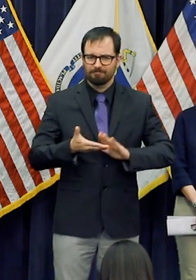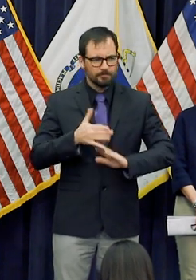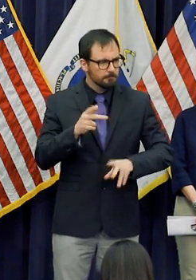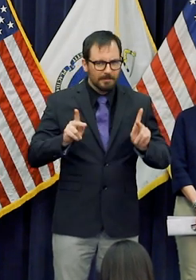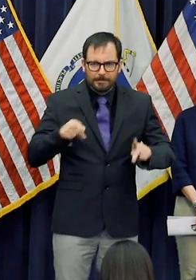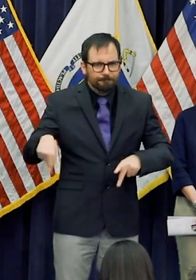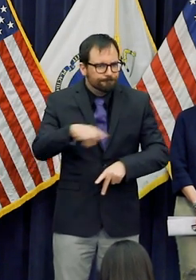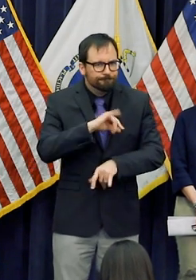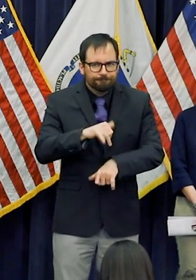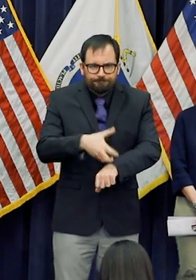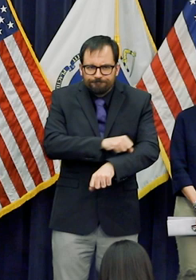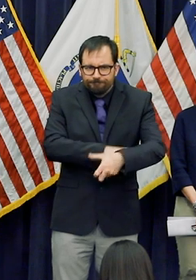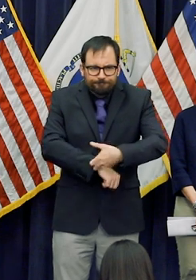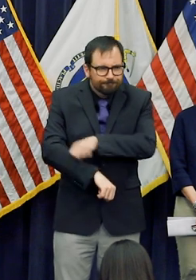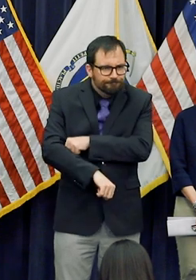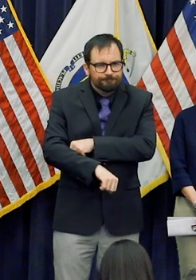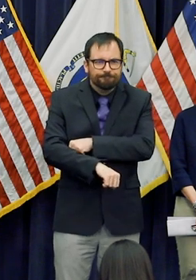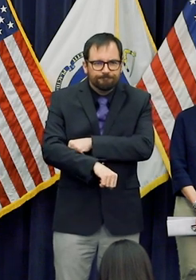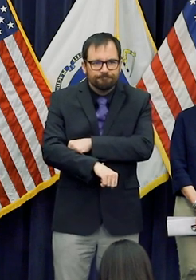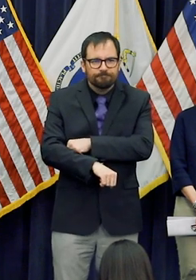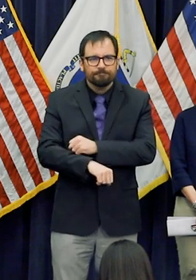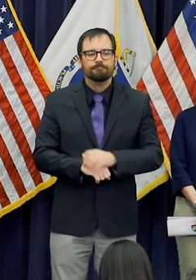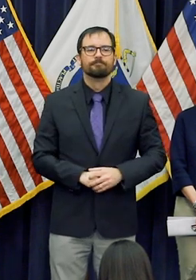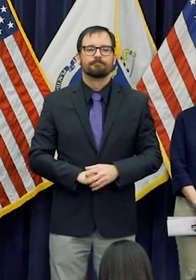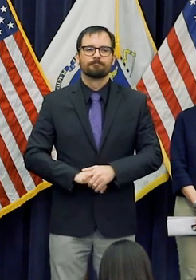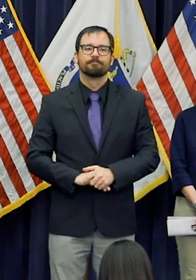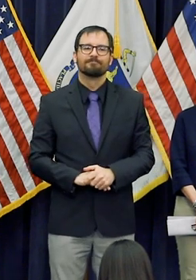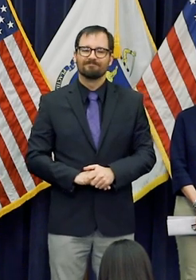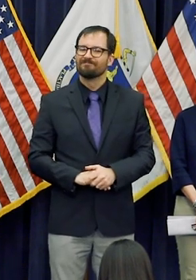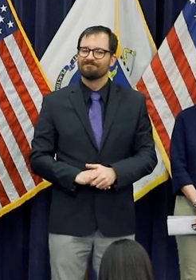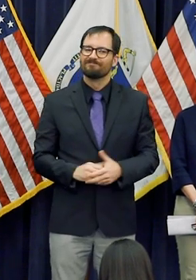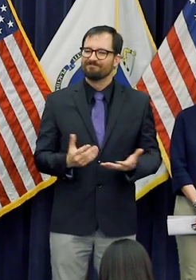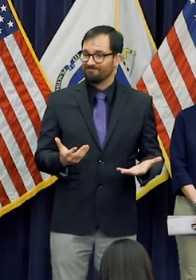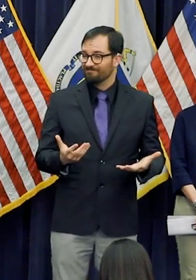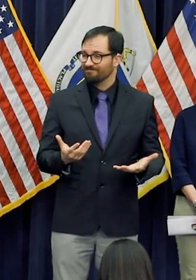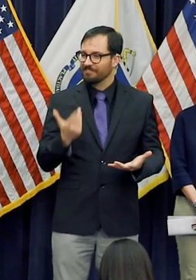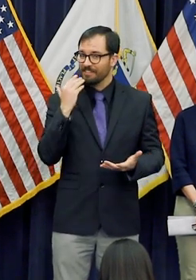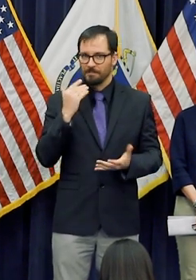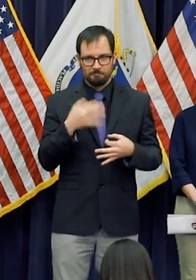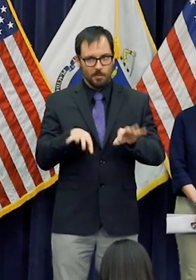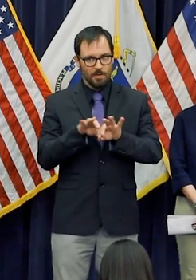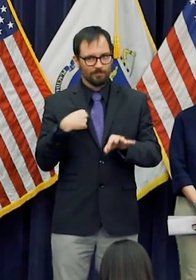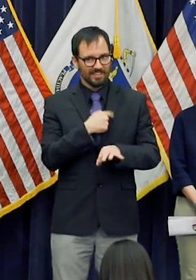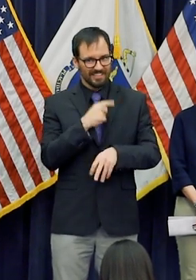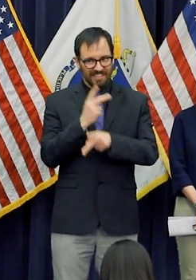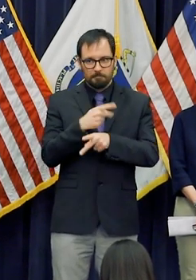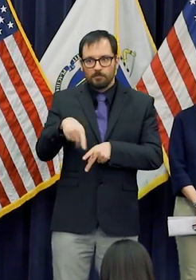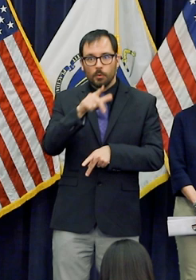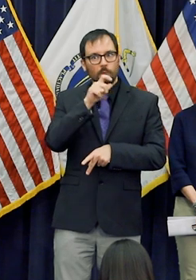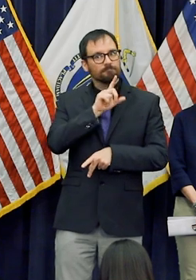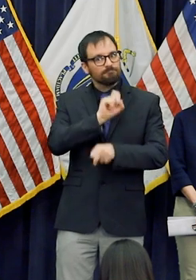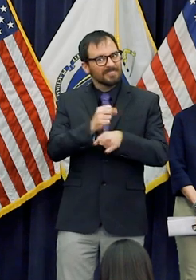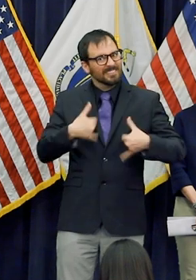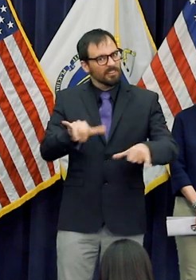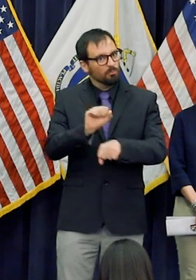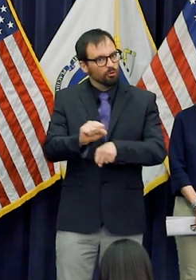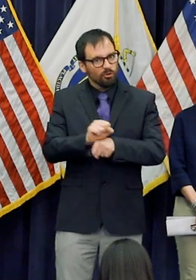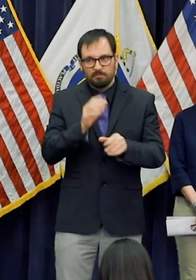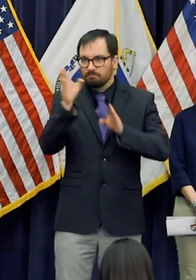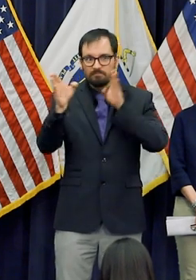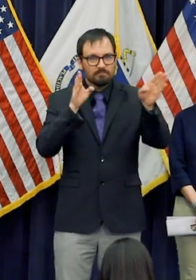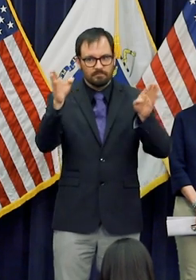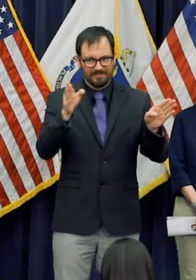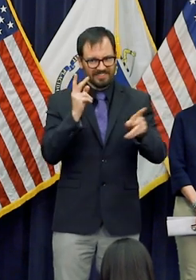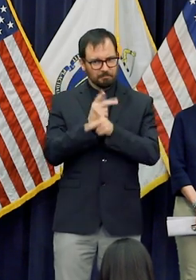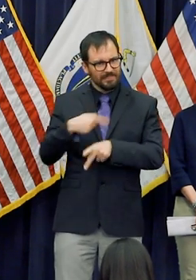while they carry out essential functions for the Commonwealth. I want to thank them for stepping up. Unemployment claims are being